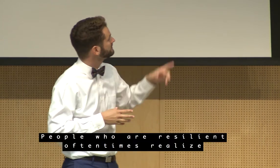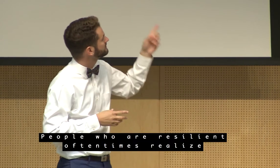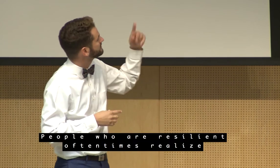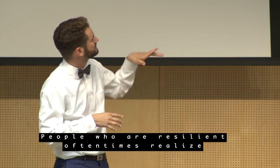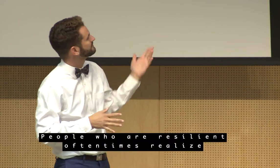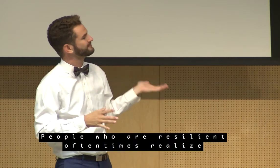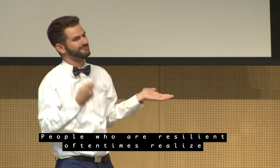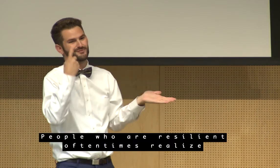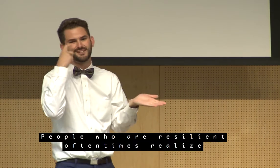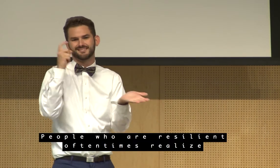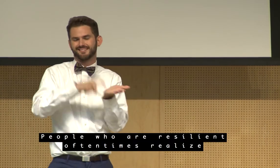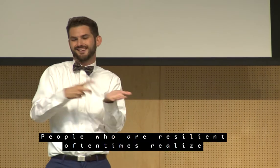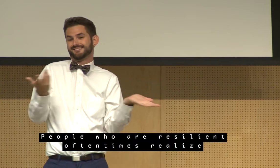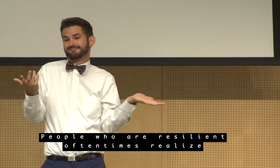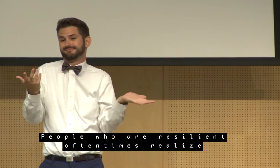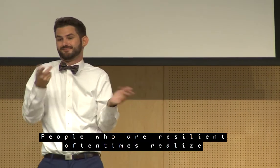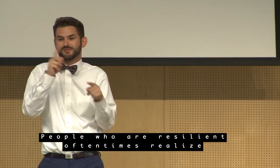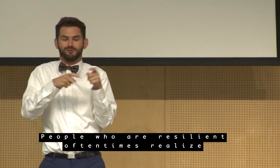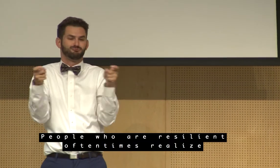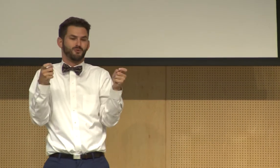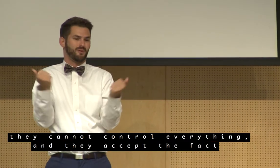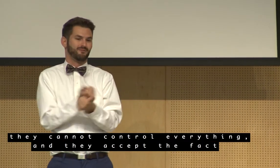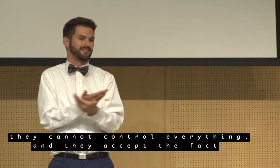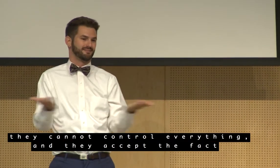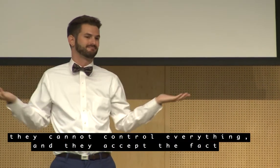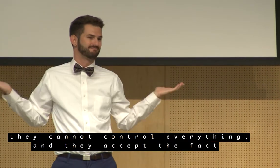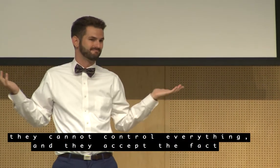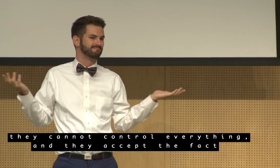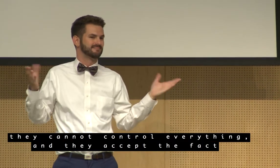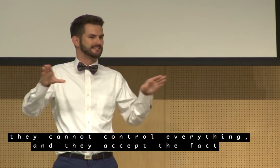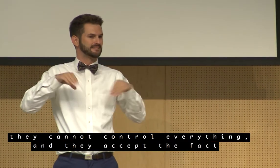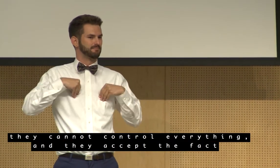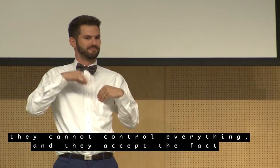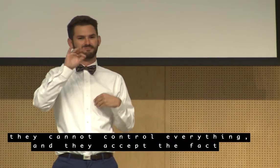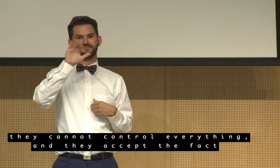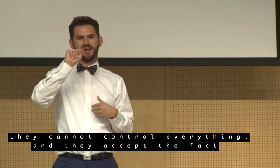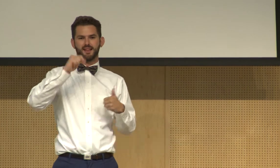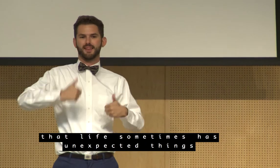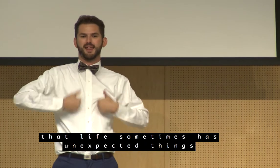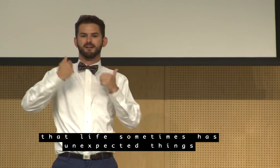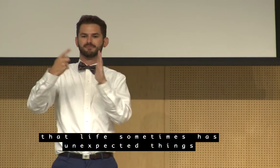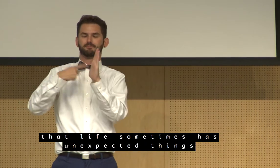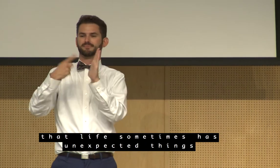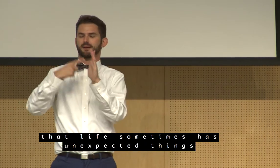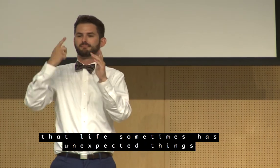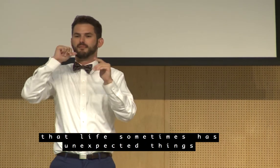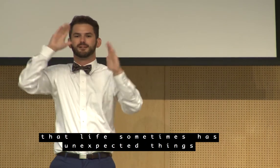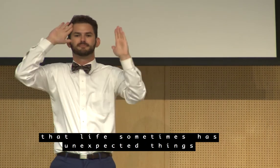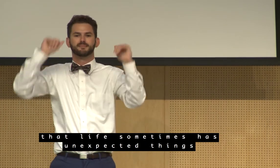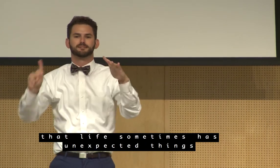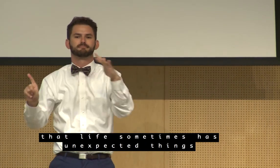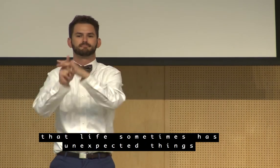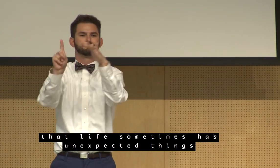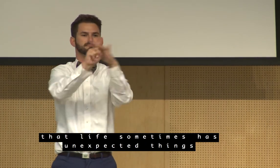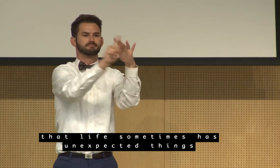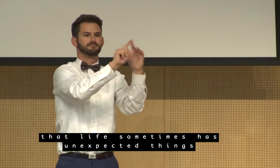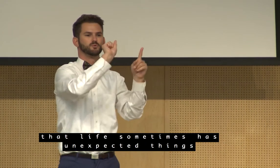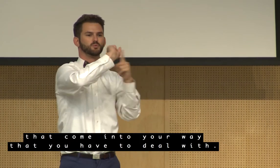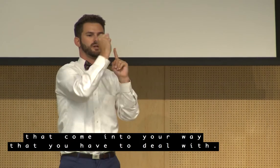People who are resilient oftentimes realize they cannot control everything, and they accept the fact that life sometimes has unexpected things that come